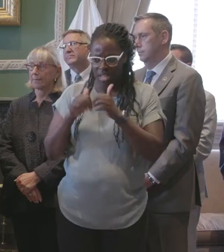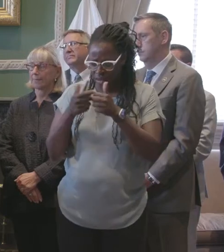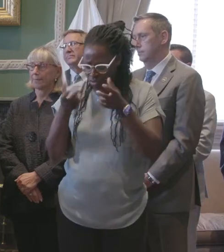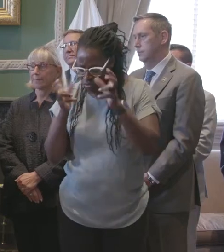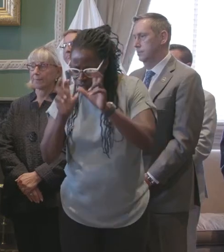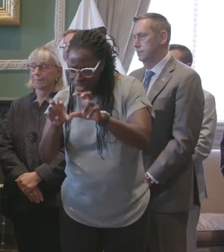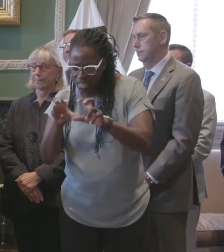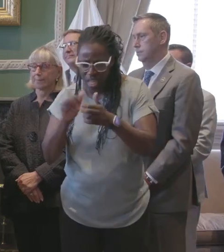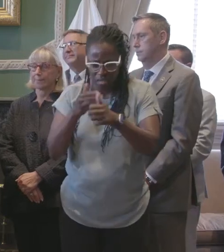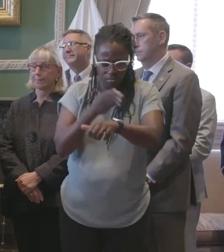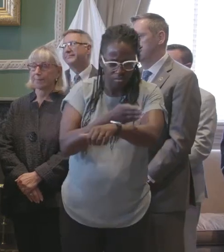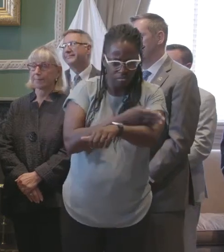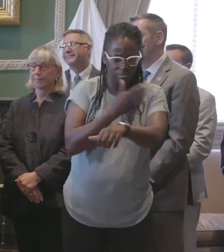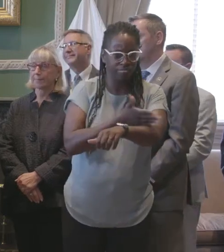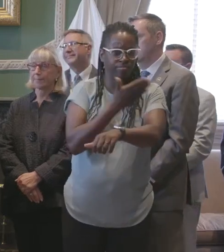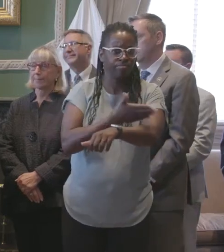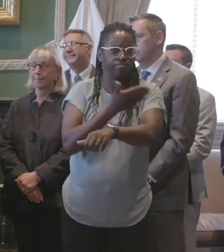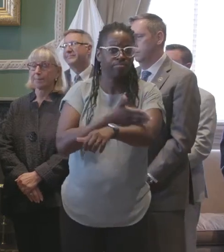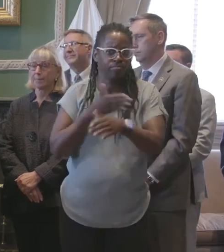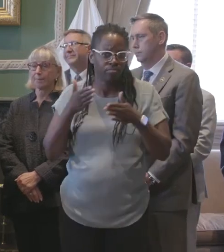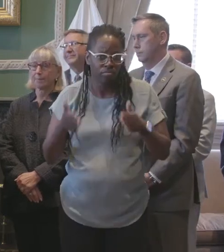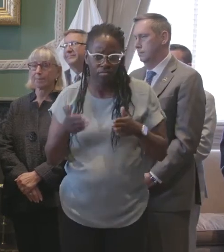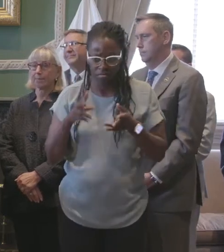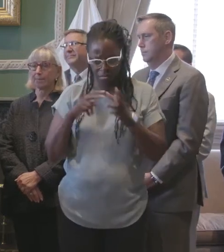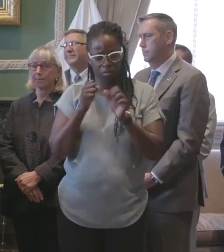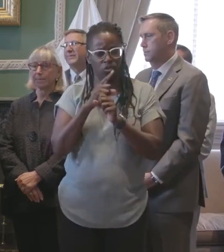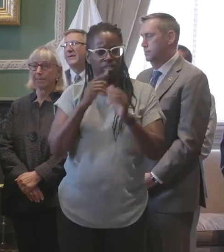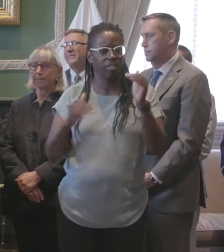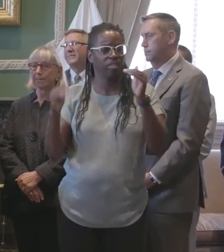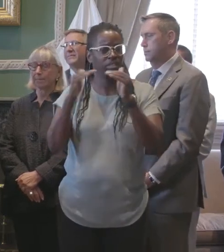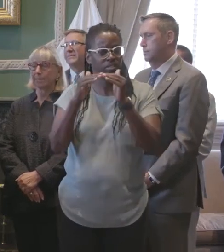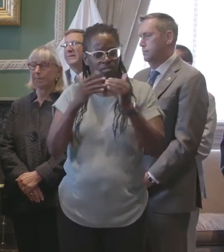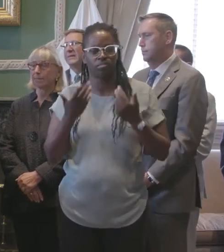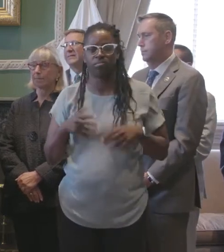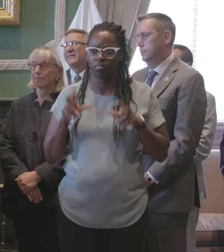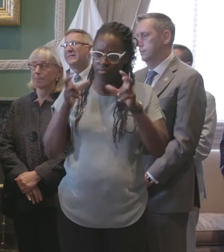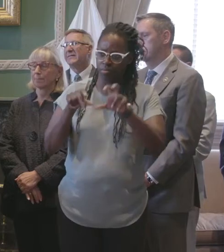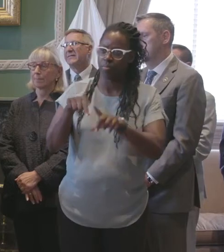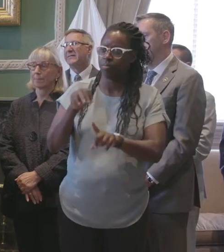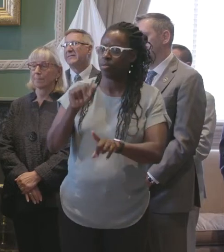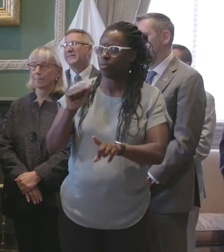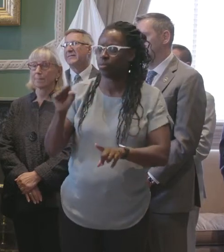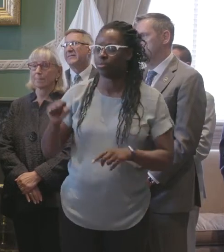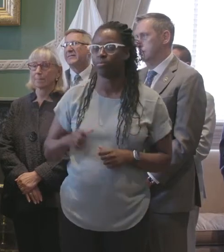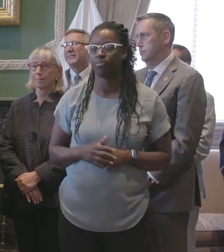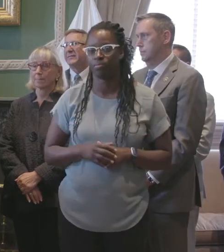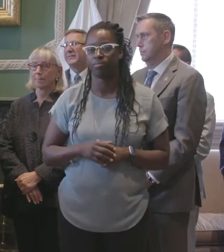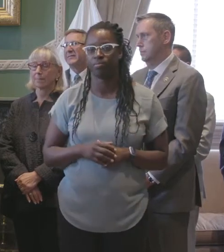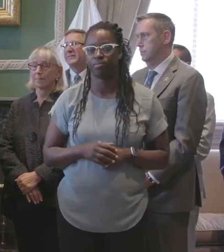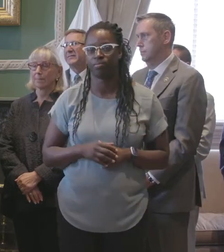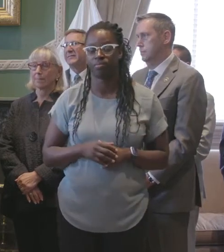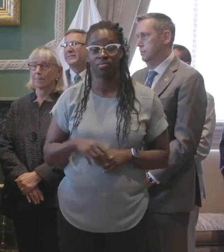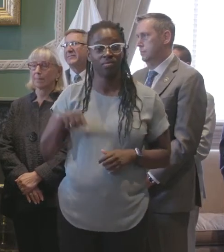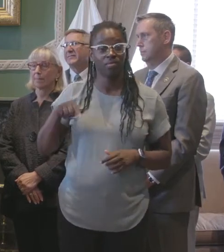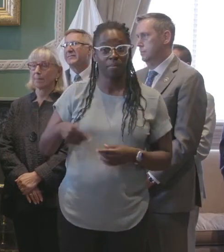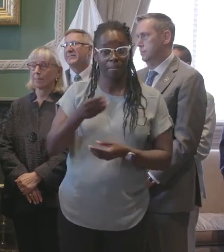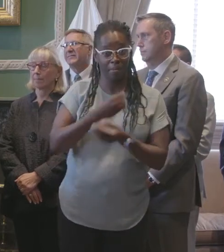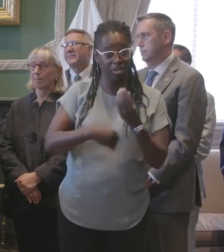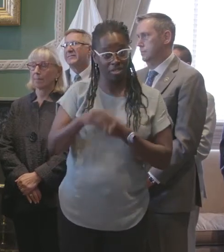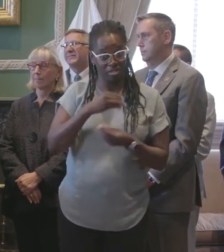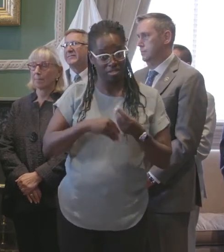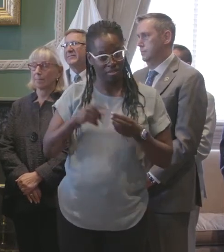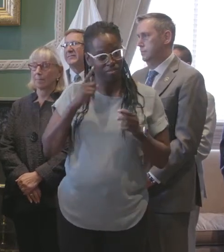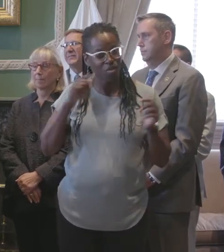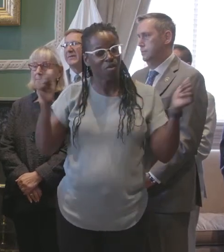be as important. So what we have here is a document that we can all sort of take a bow on. And I'd